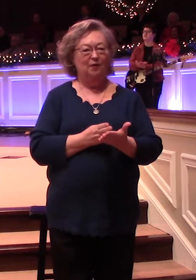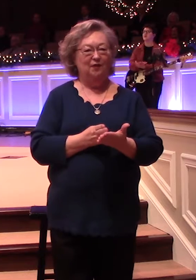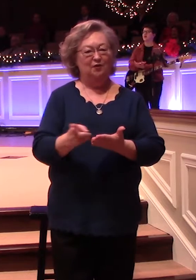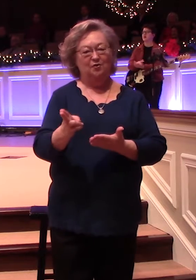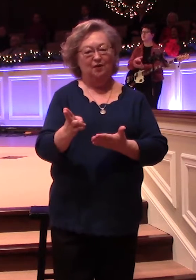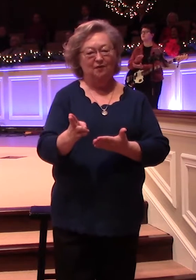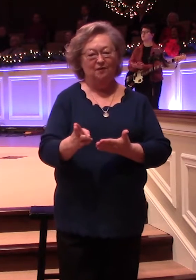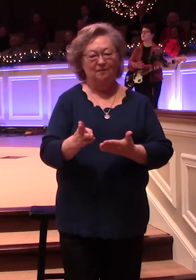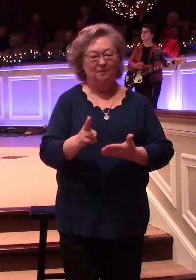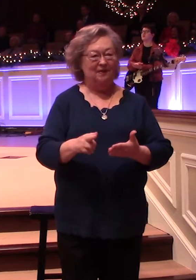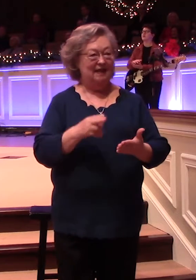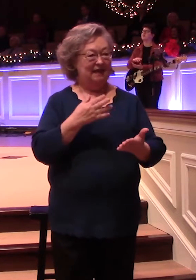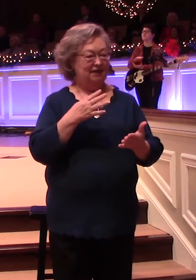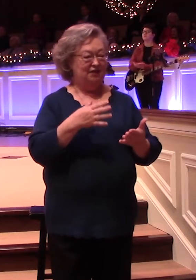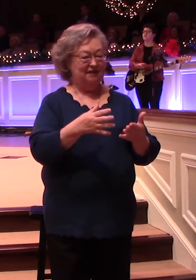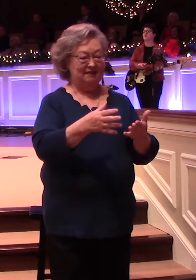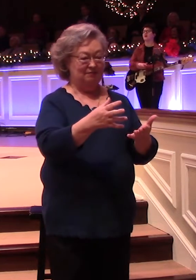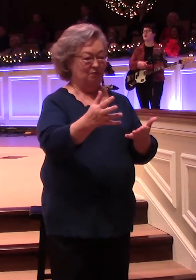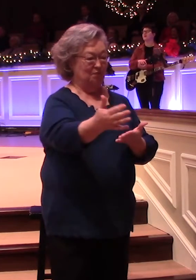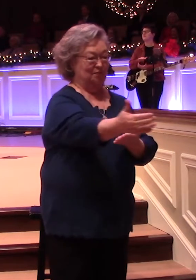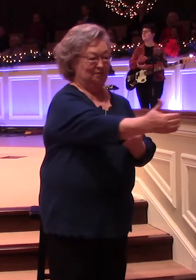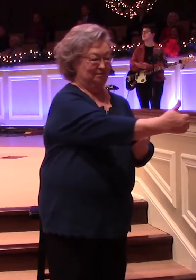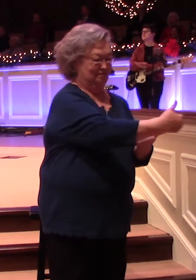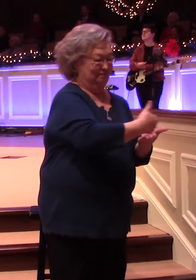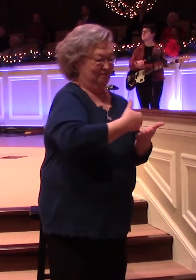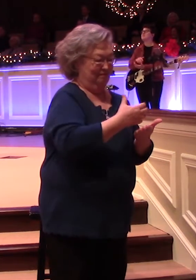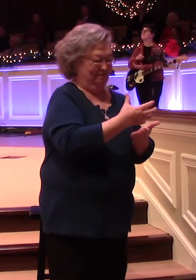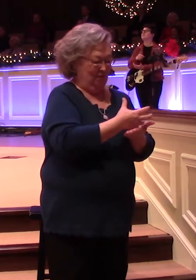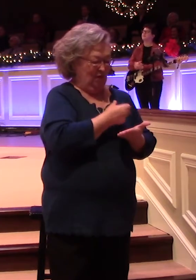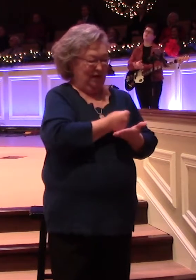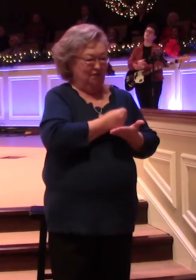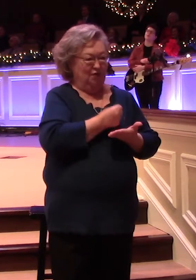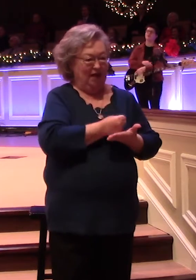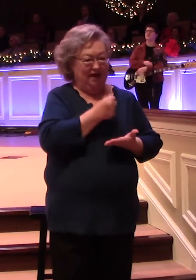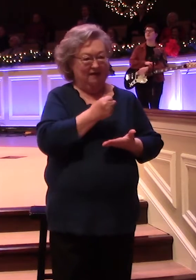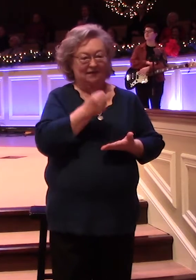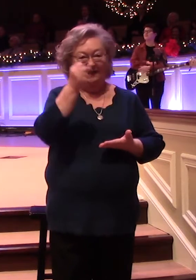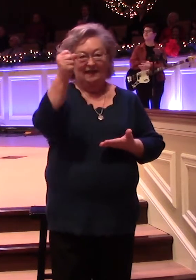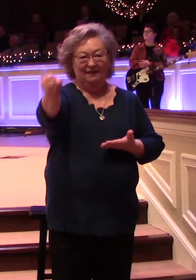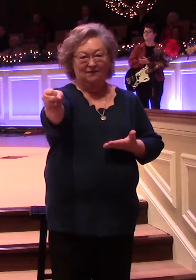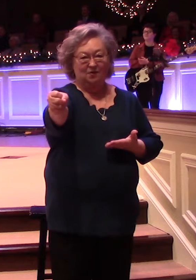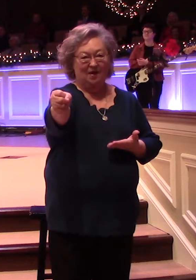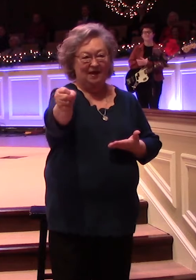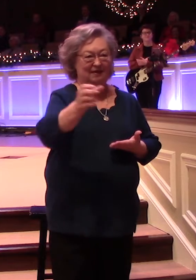take whatever you have and give it away.